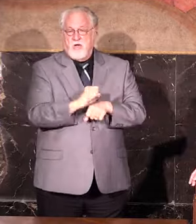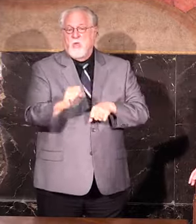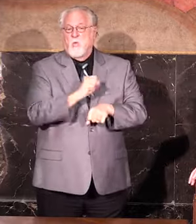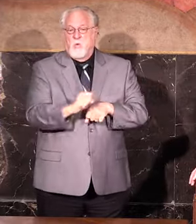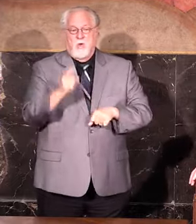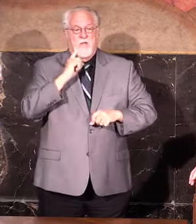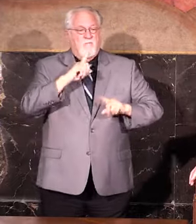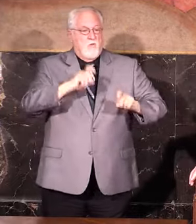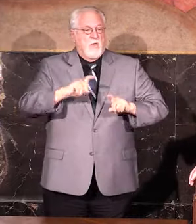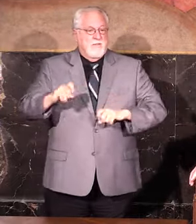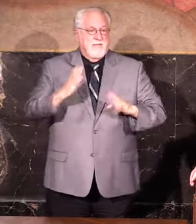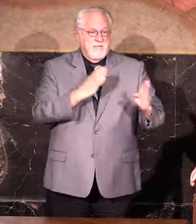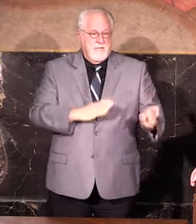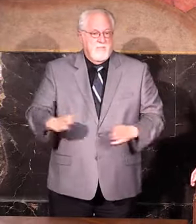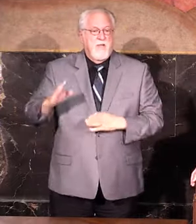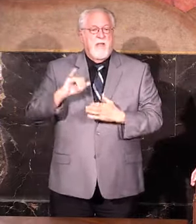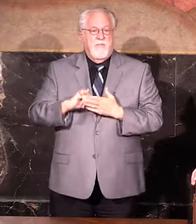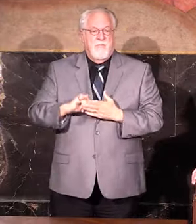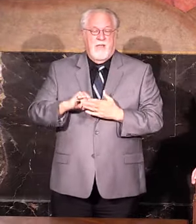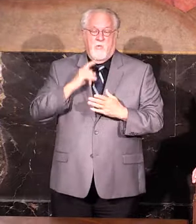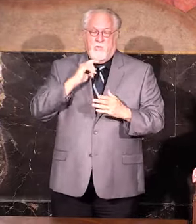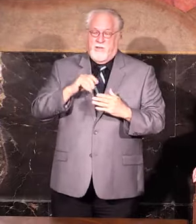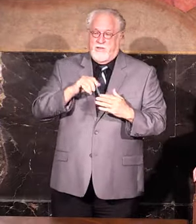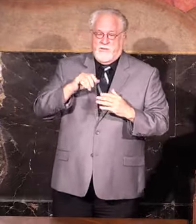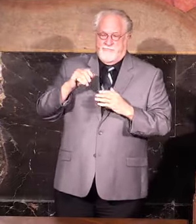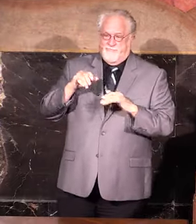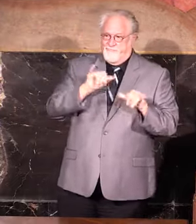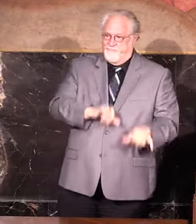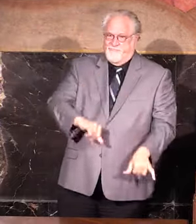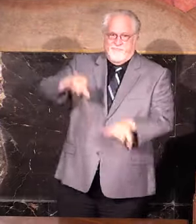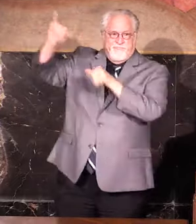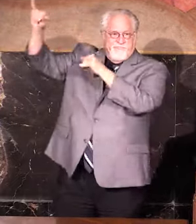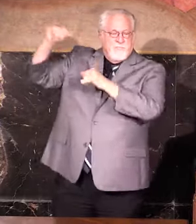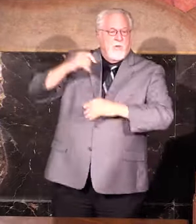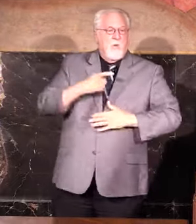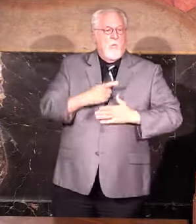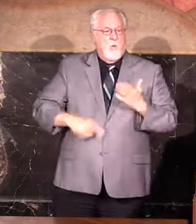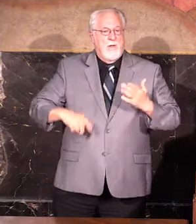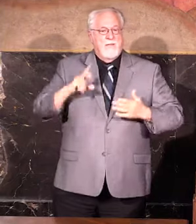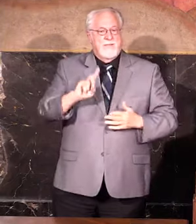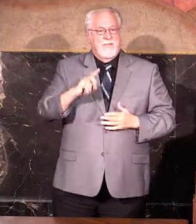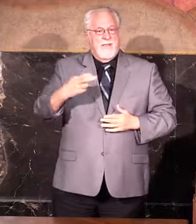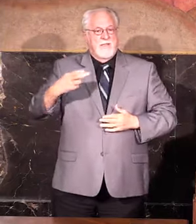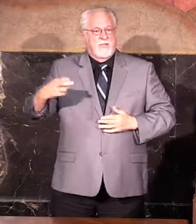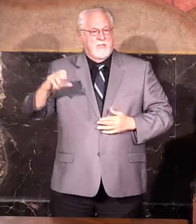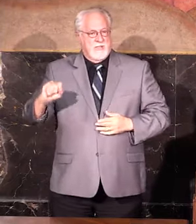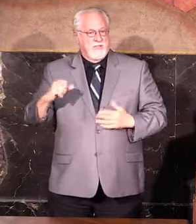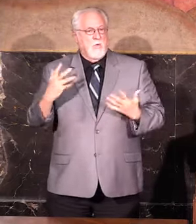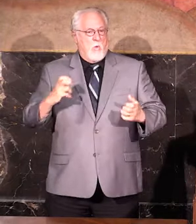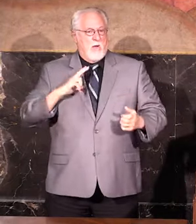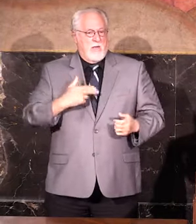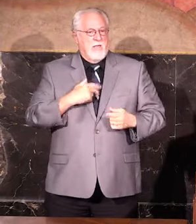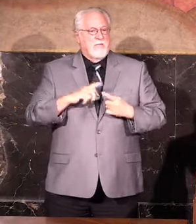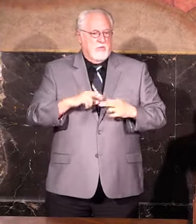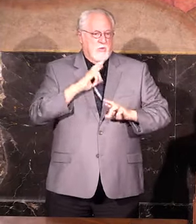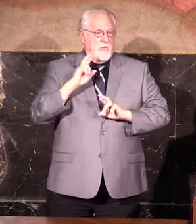comprehensive testing plan that was very much in line with what the HHS wanted us to report